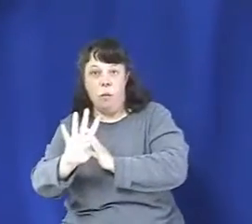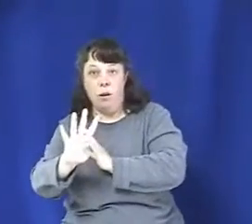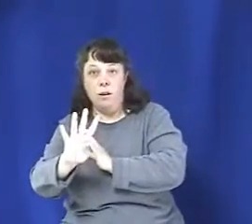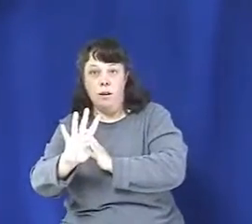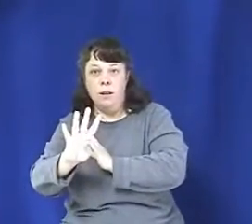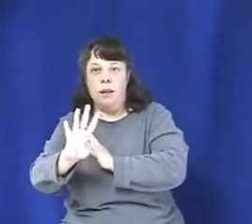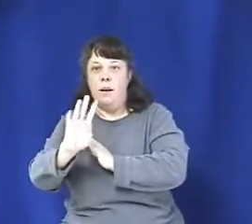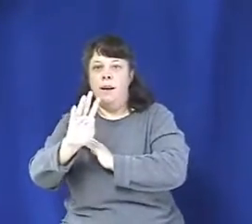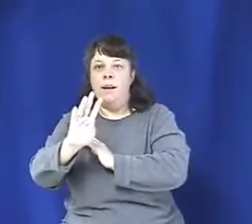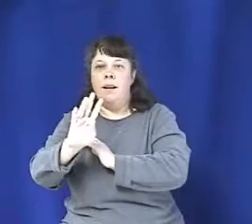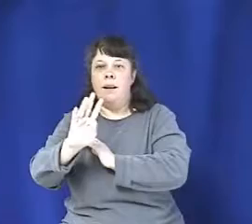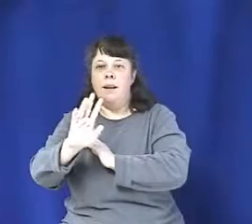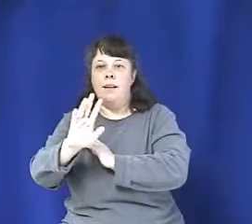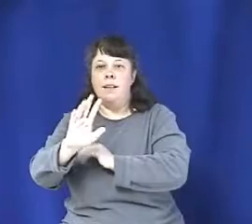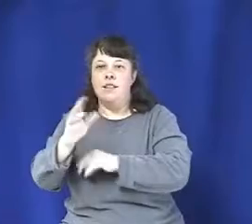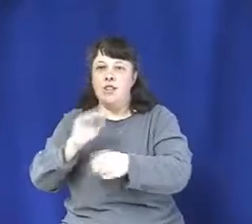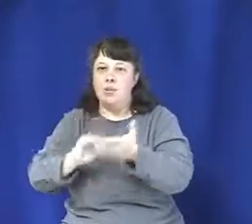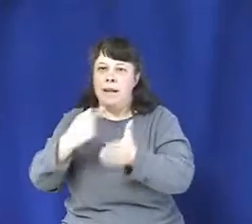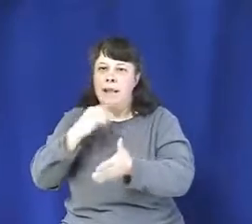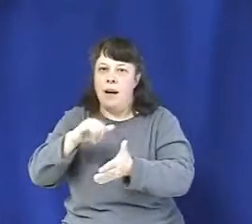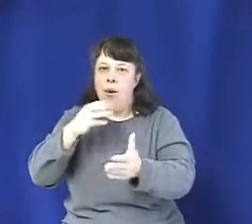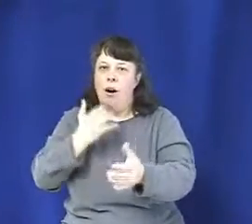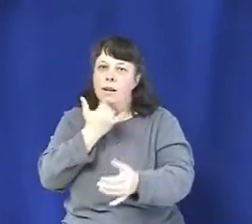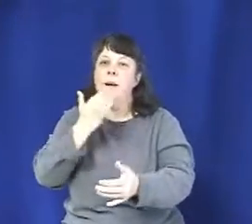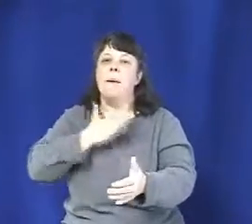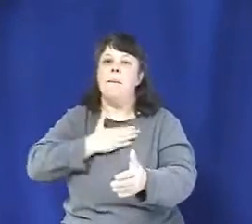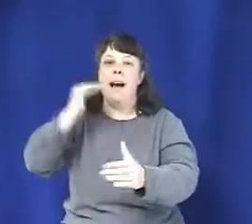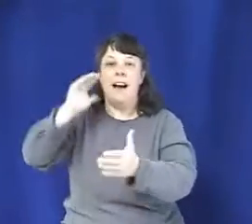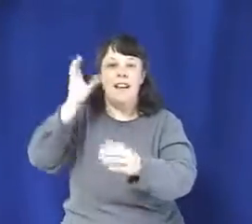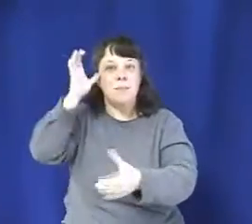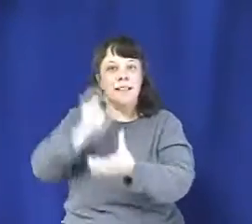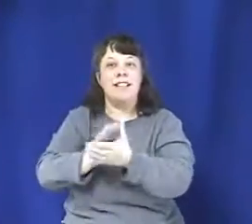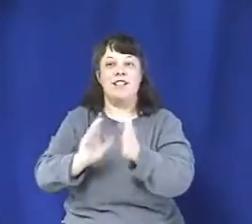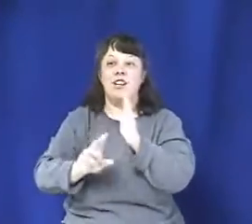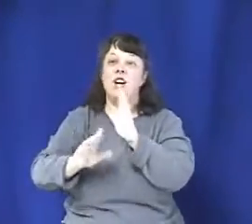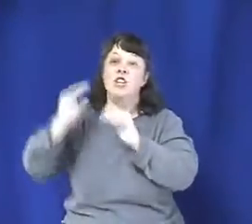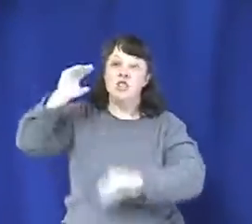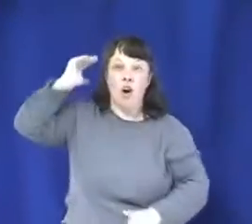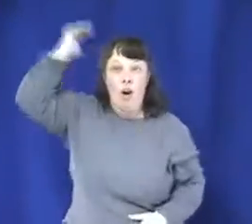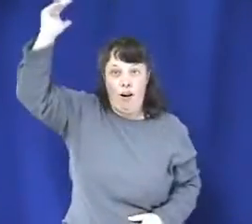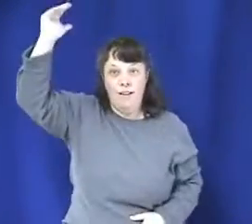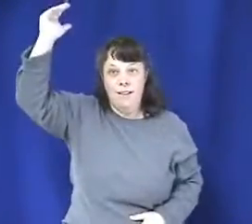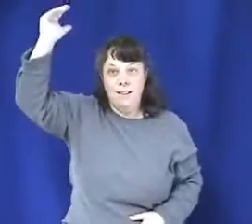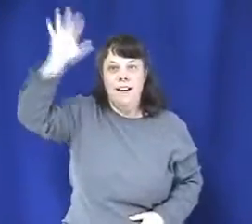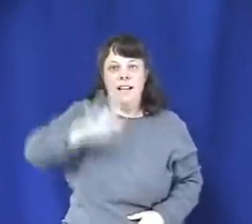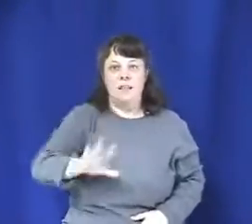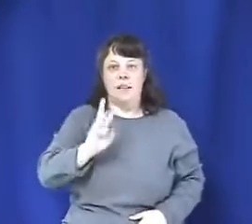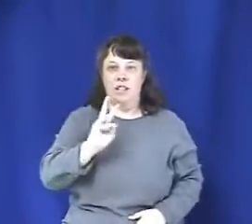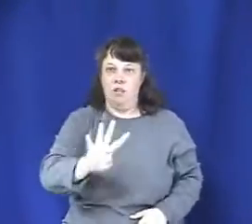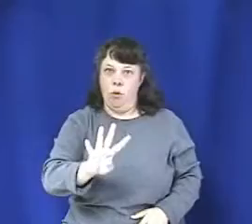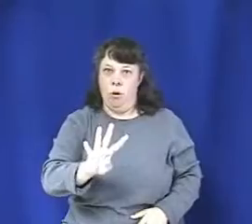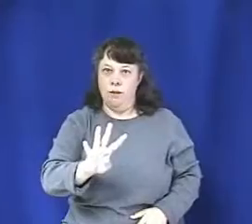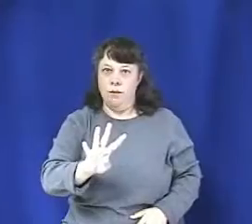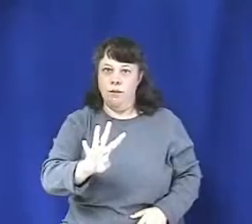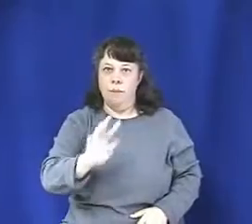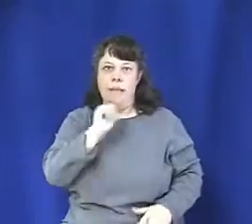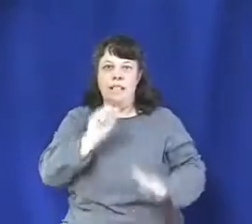6'4". Excuse me, I said that wrong. My husband is tall. He's about 6'4", but he's